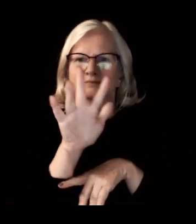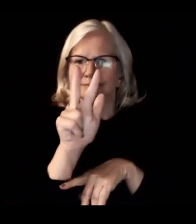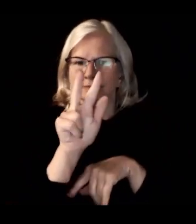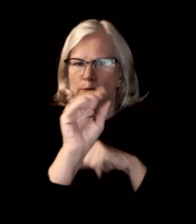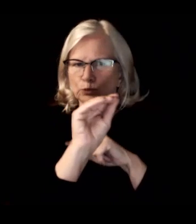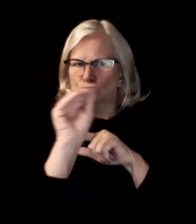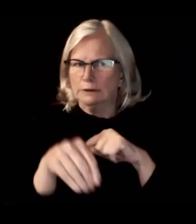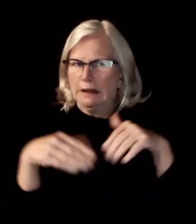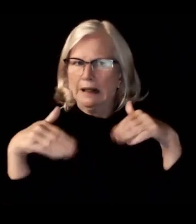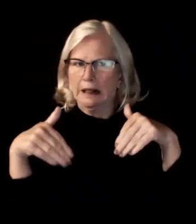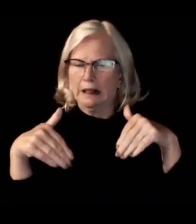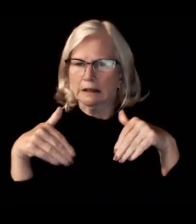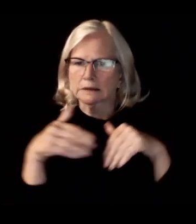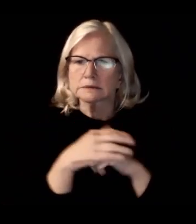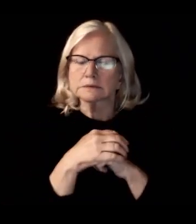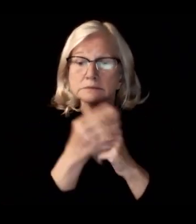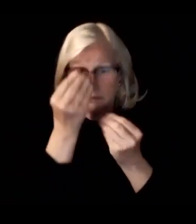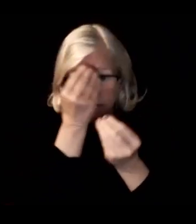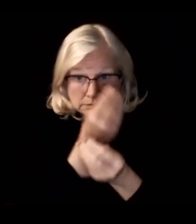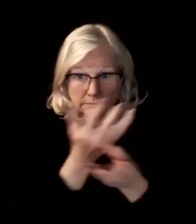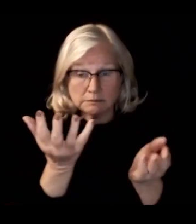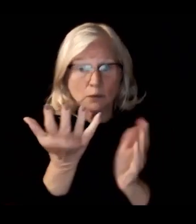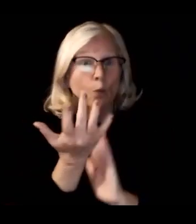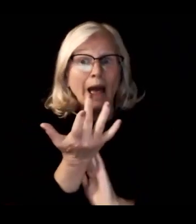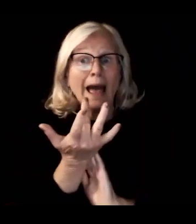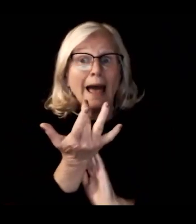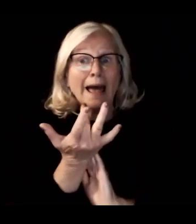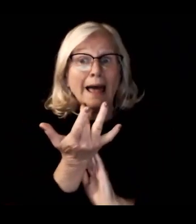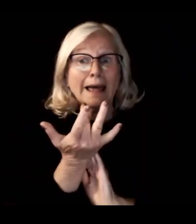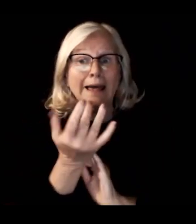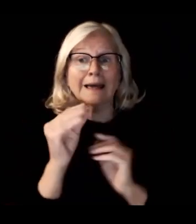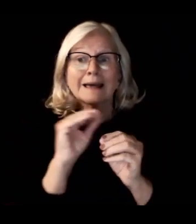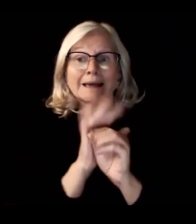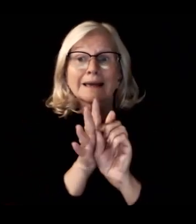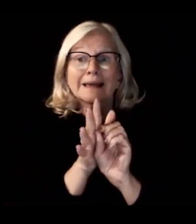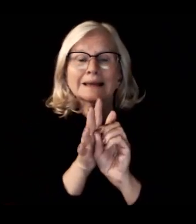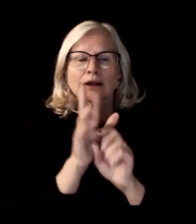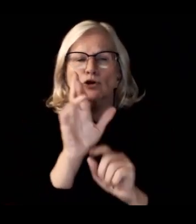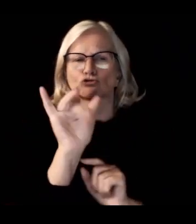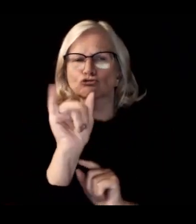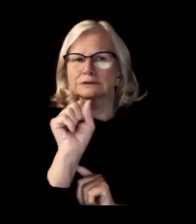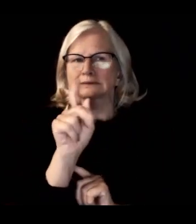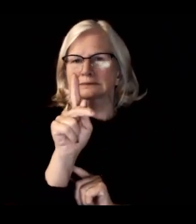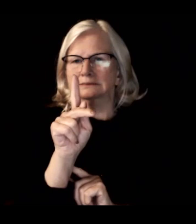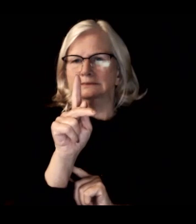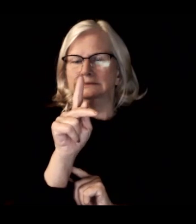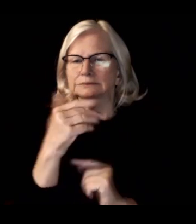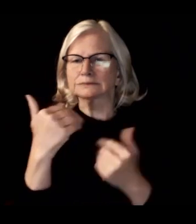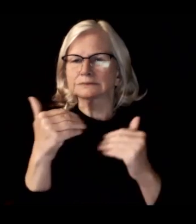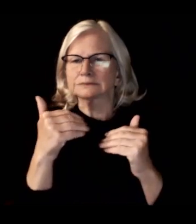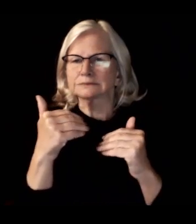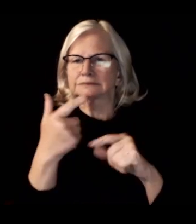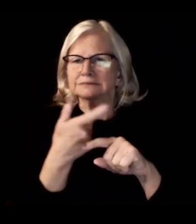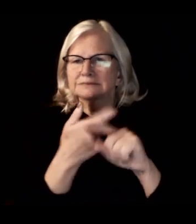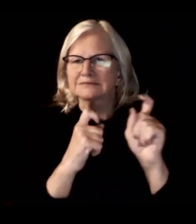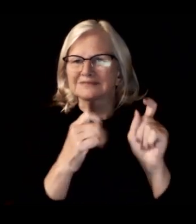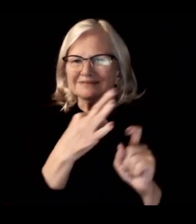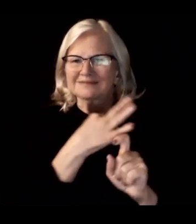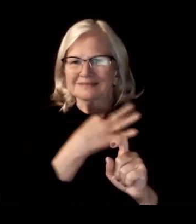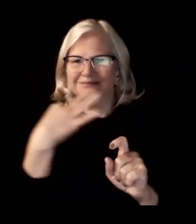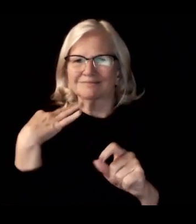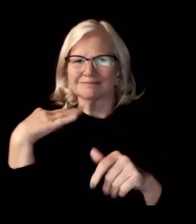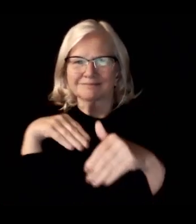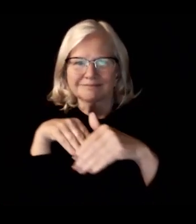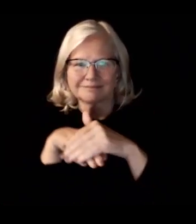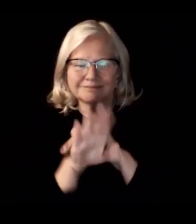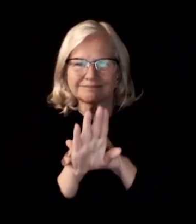indicated one reason being the COVID risk by an essential caregiver entering the facility. To date, we have not